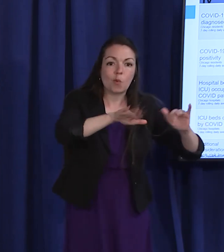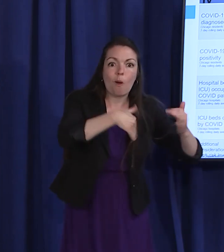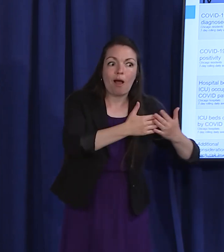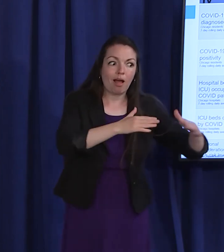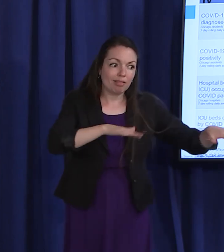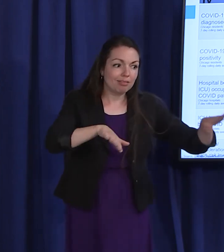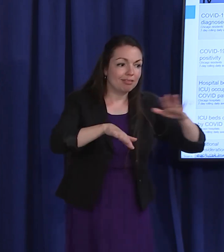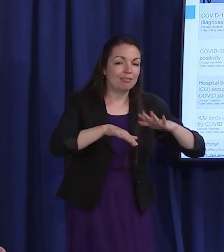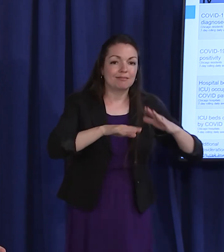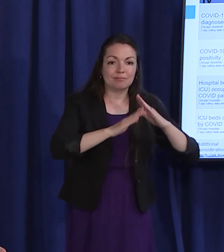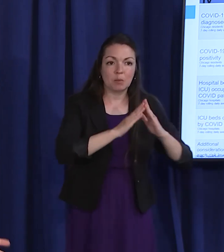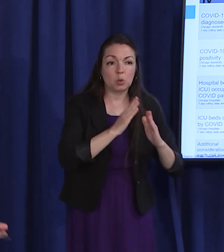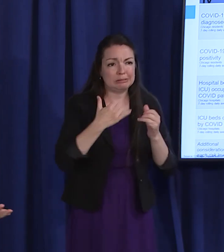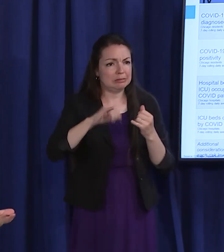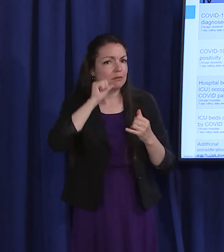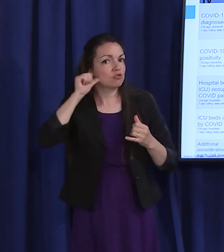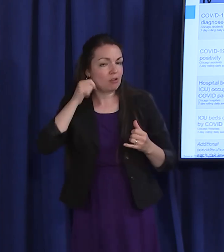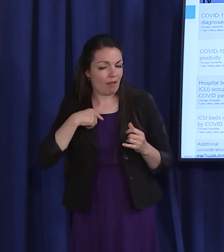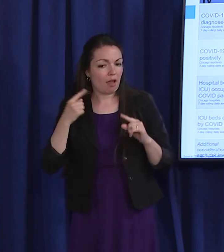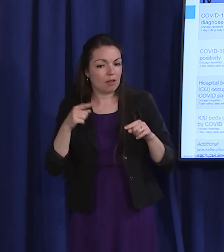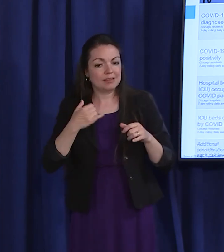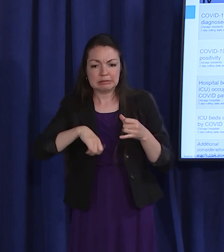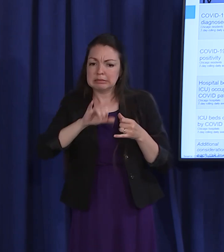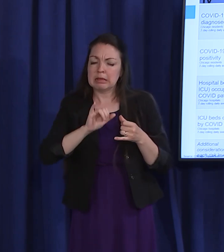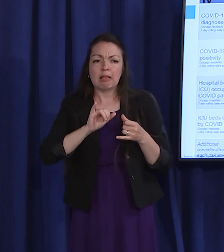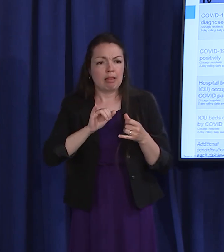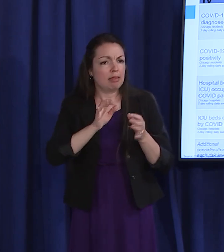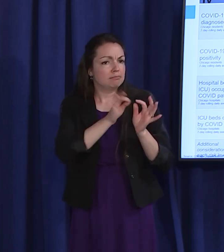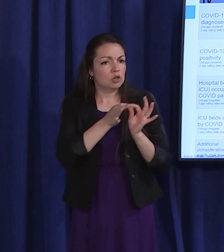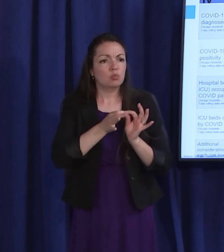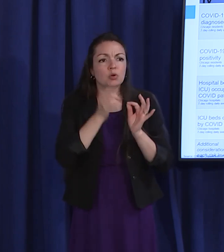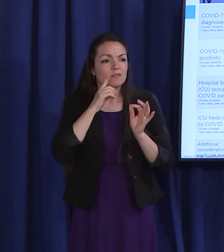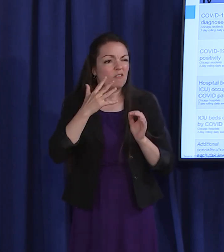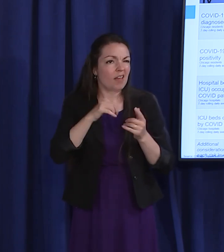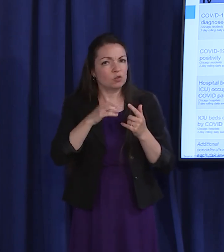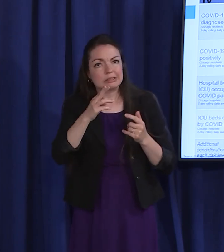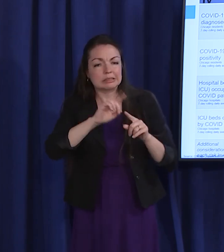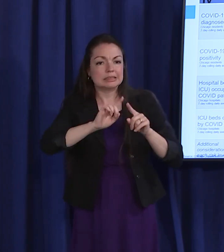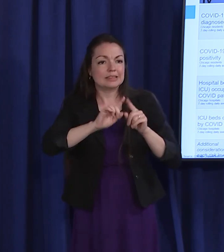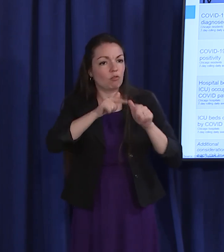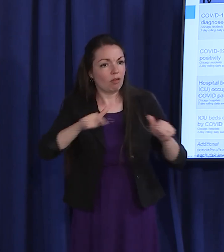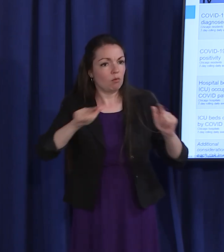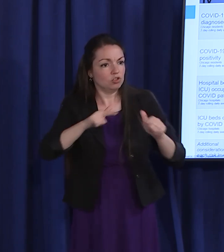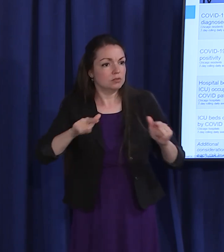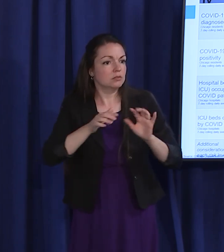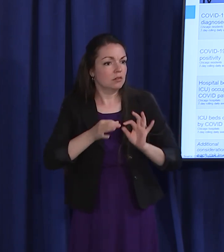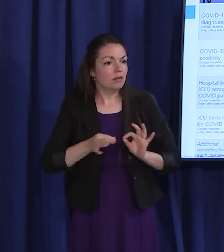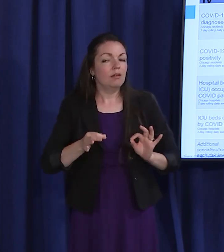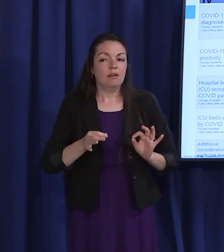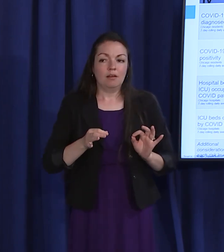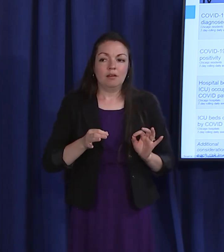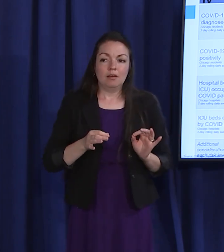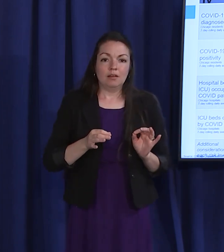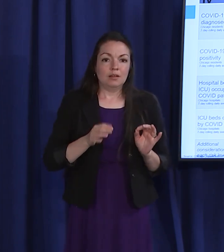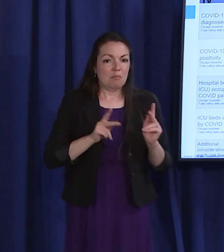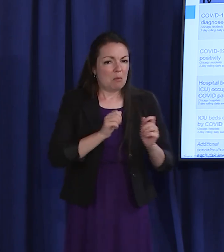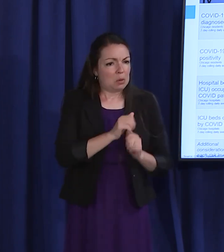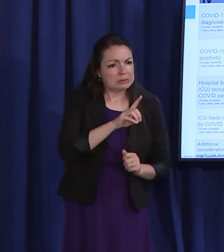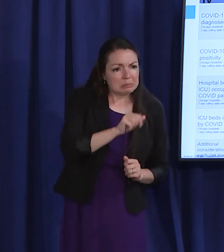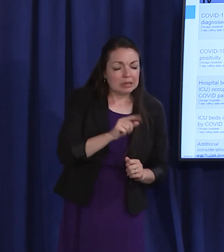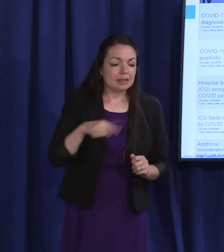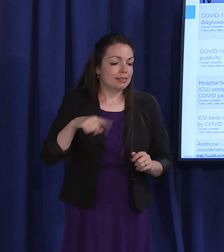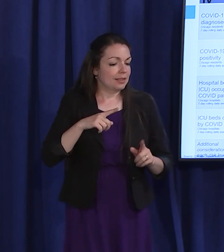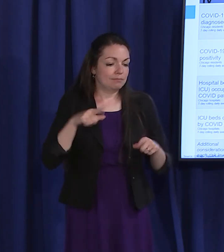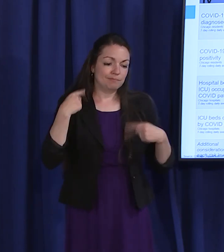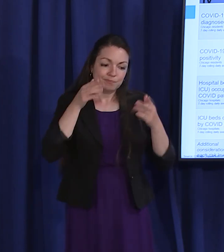I was there yesterday, even they still had on-site interpreters for 5 or 6 different languages, and really worked hard to make sure people with disabilities, et